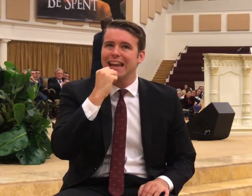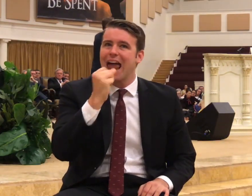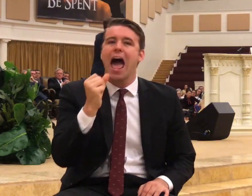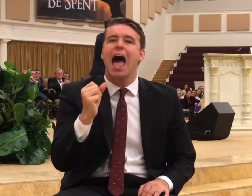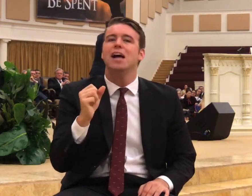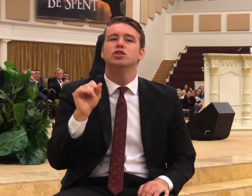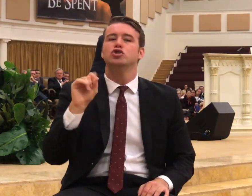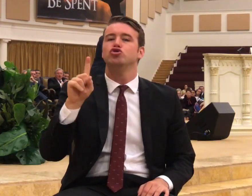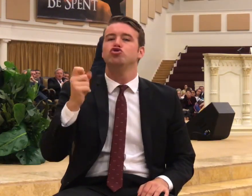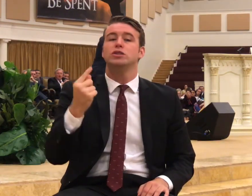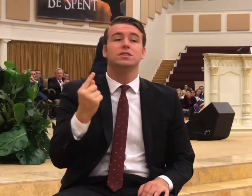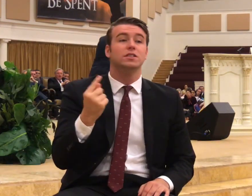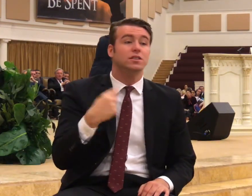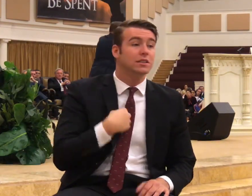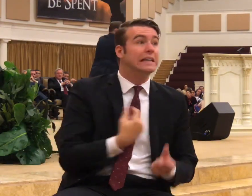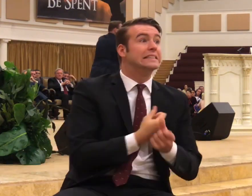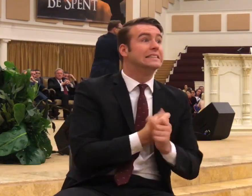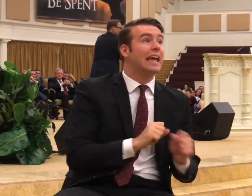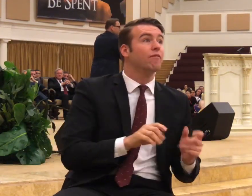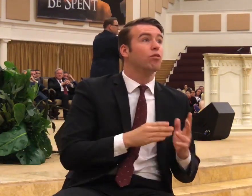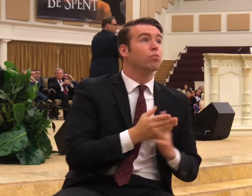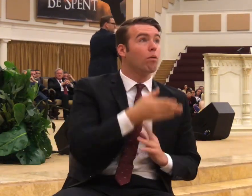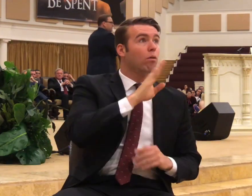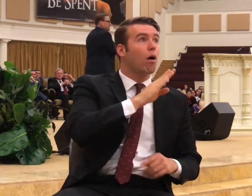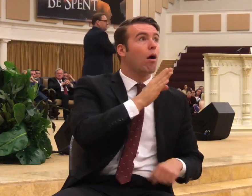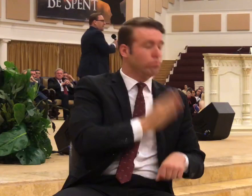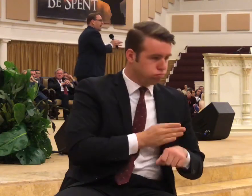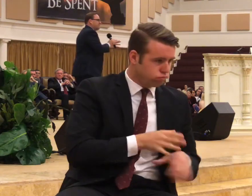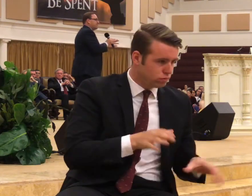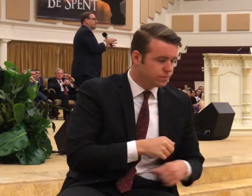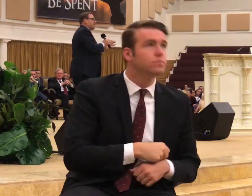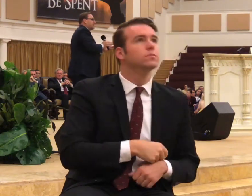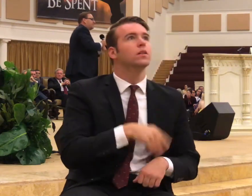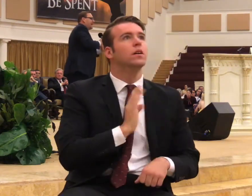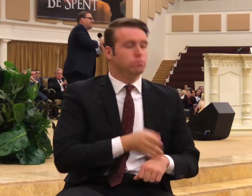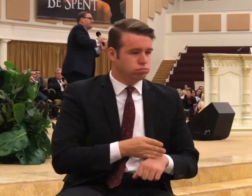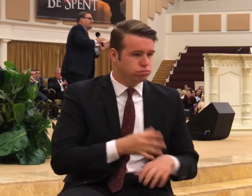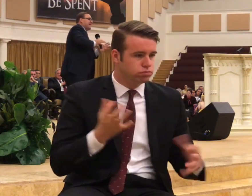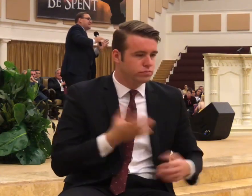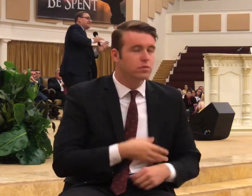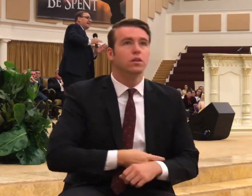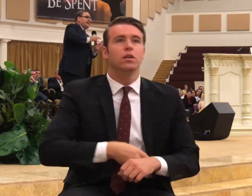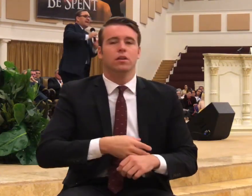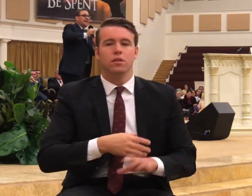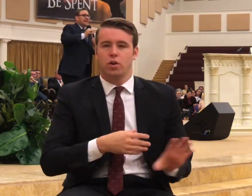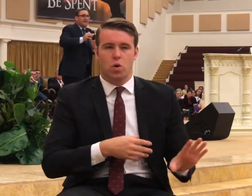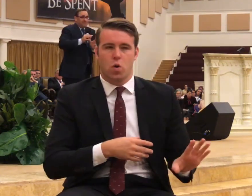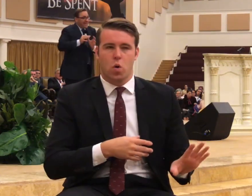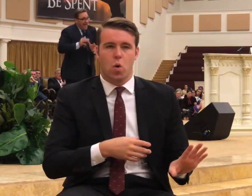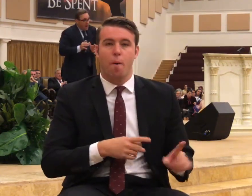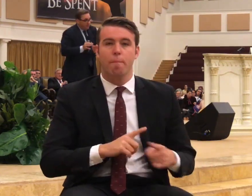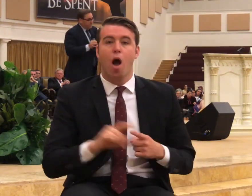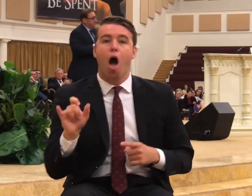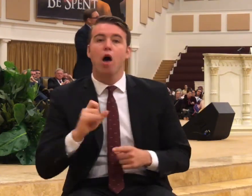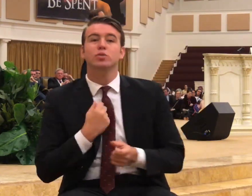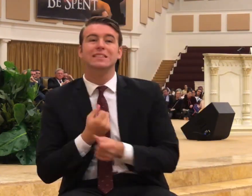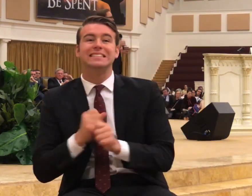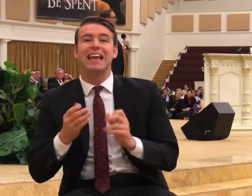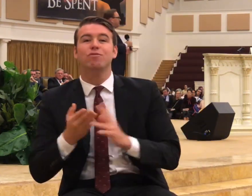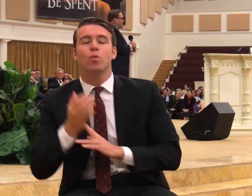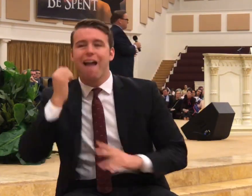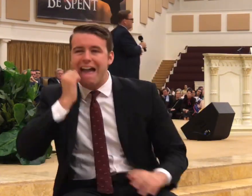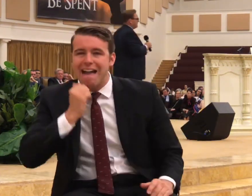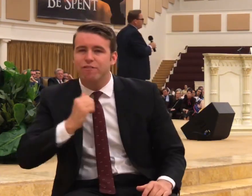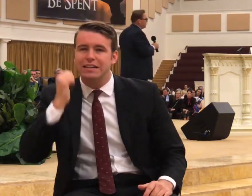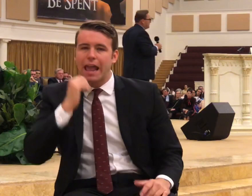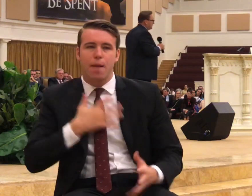come by the chirological moment. I have to become by the day-to-day living out